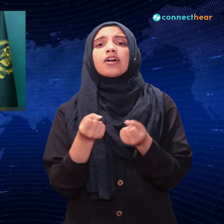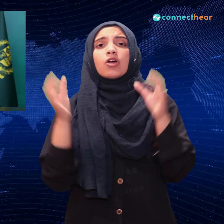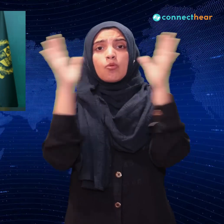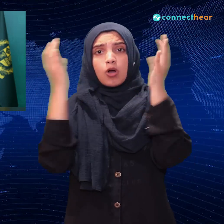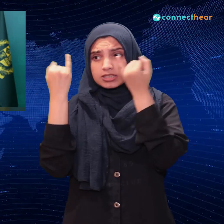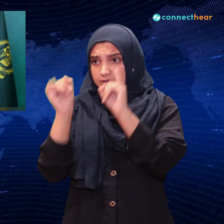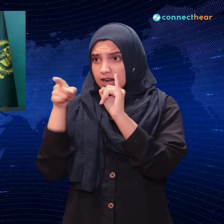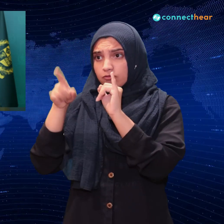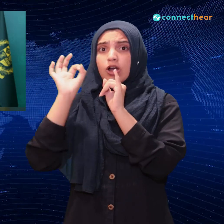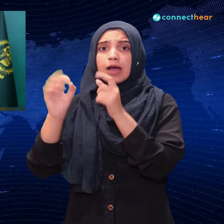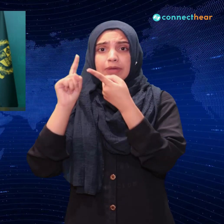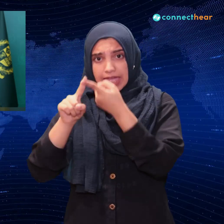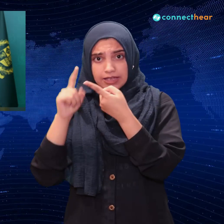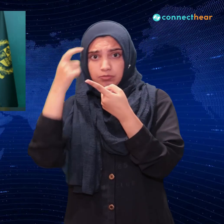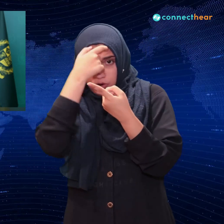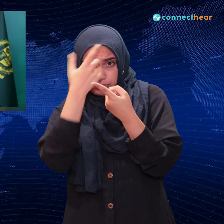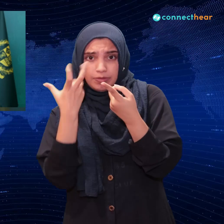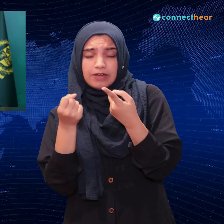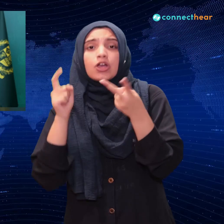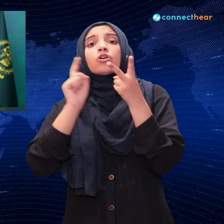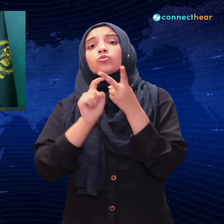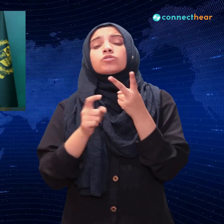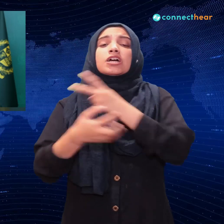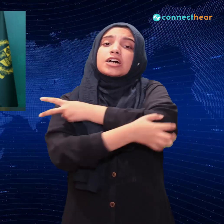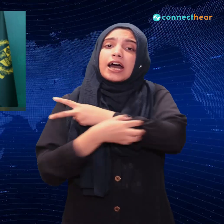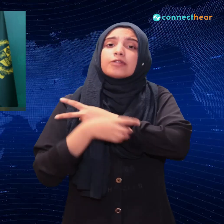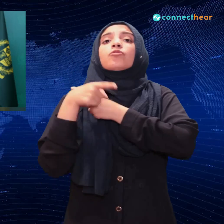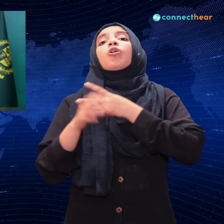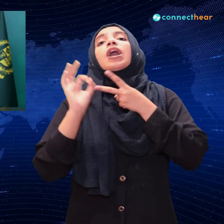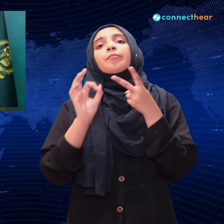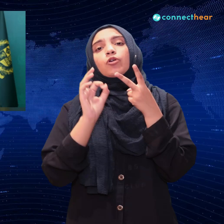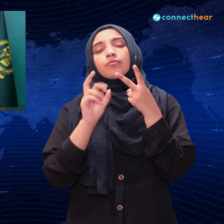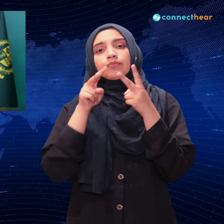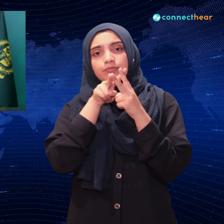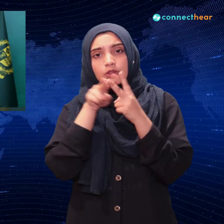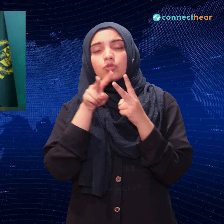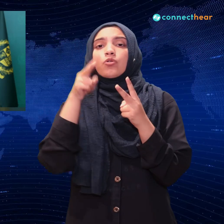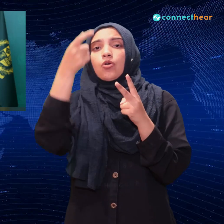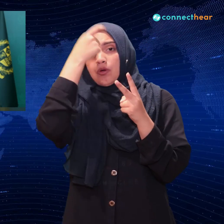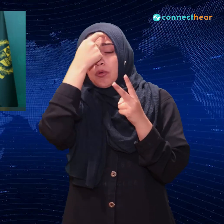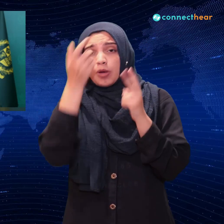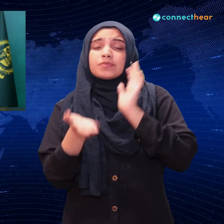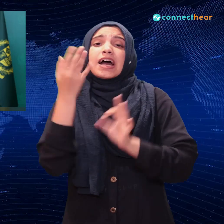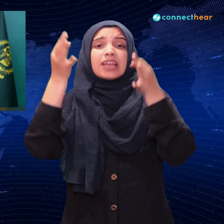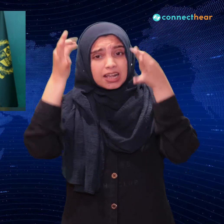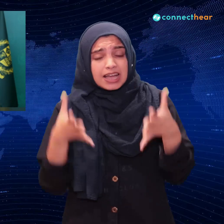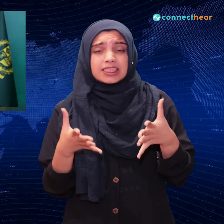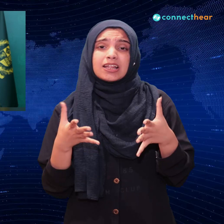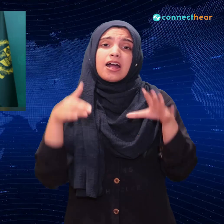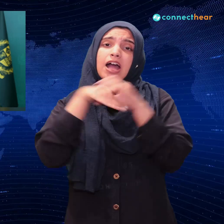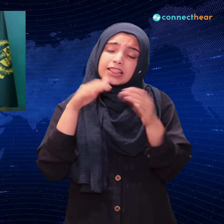The General Assembly must take steps meaningfully to address this deeply disturbing and